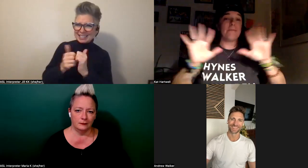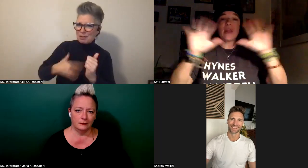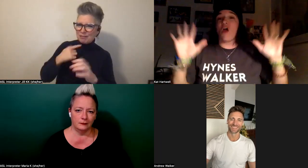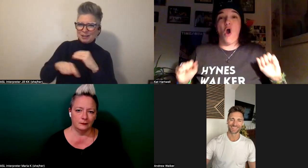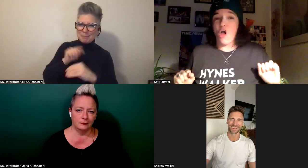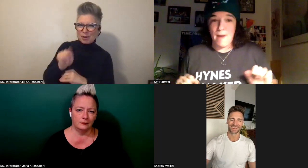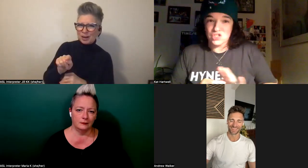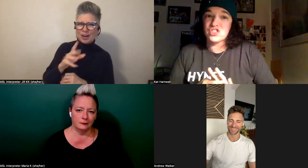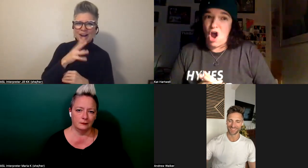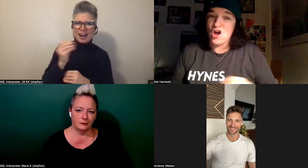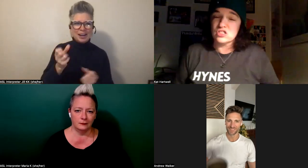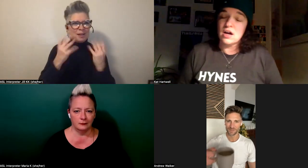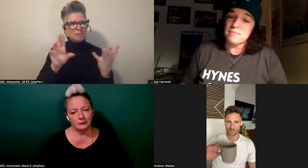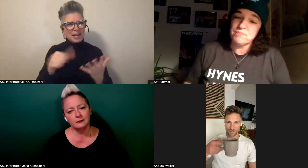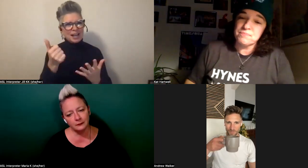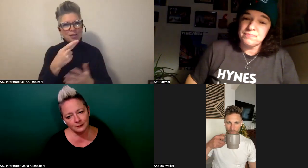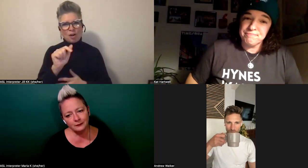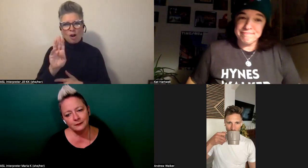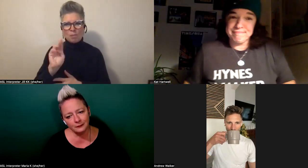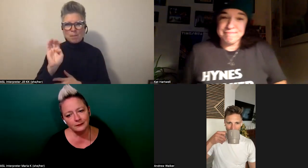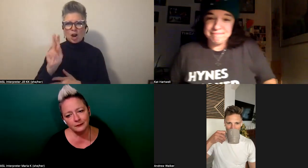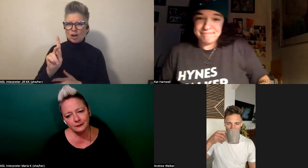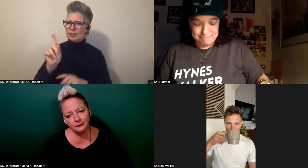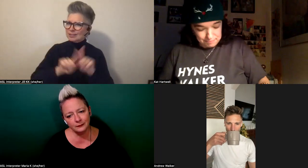and many other hot stars.